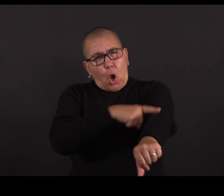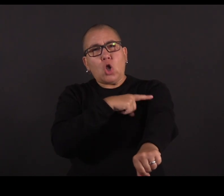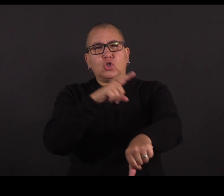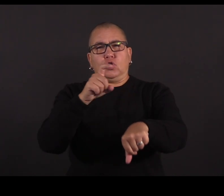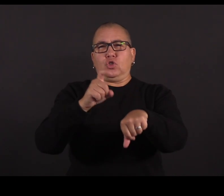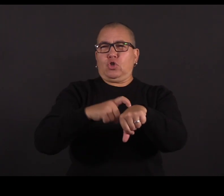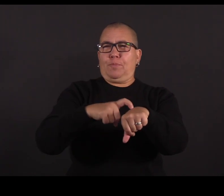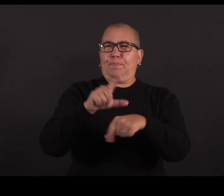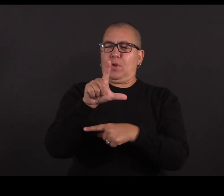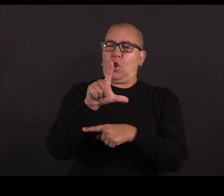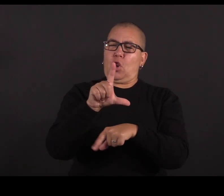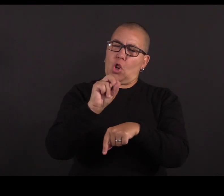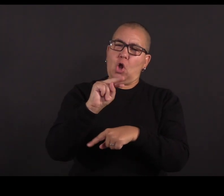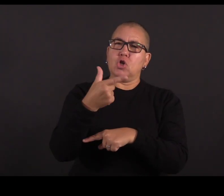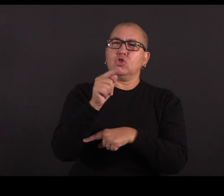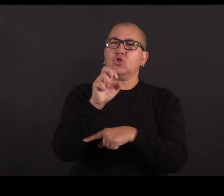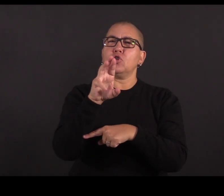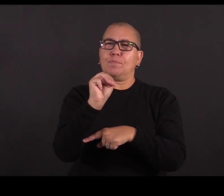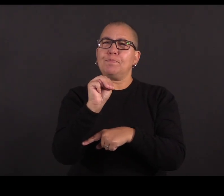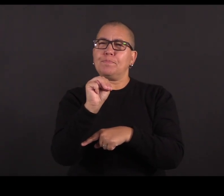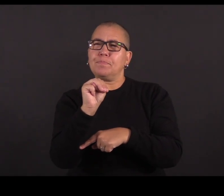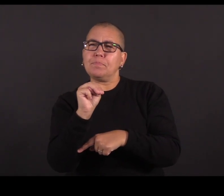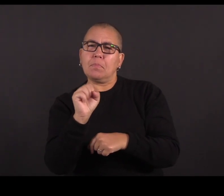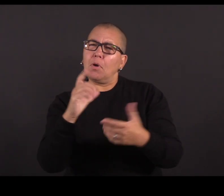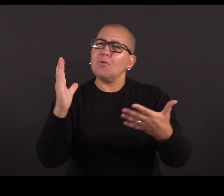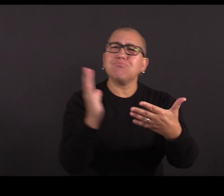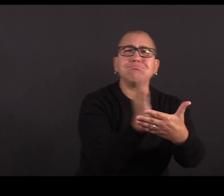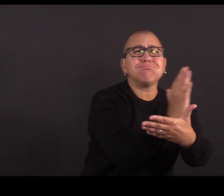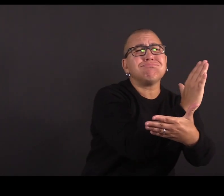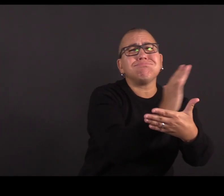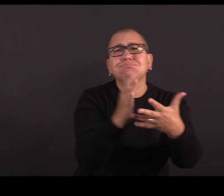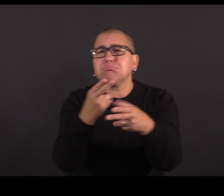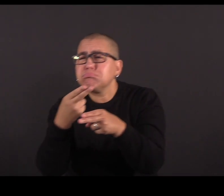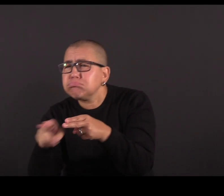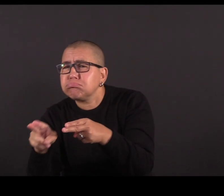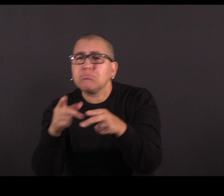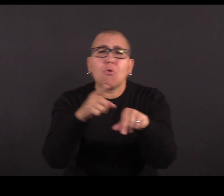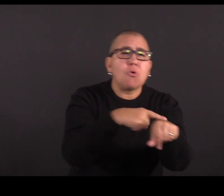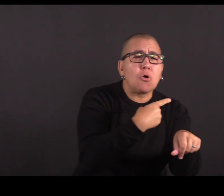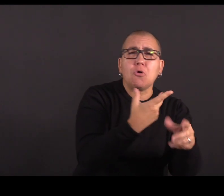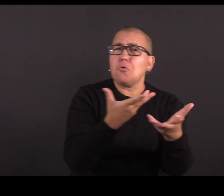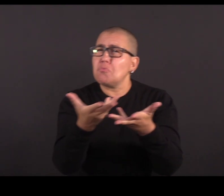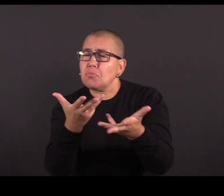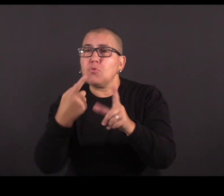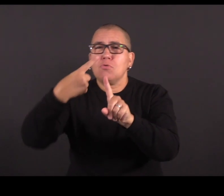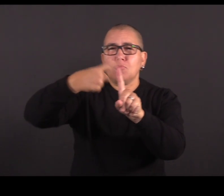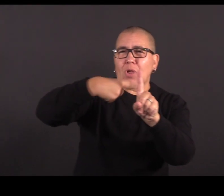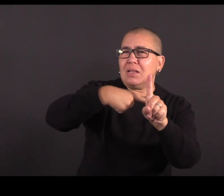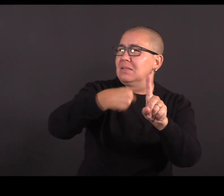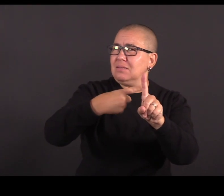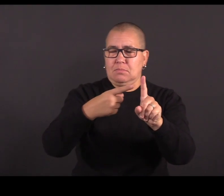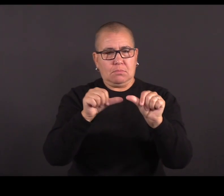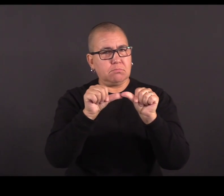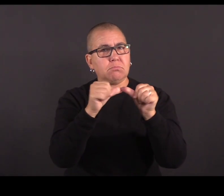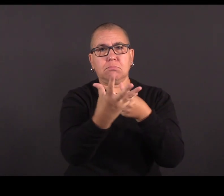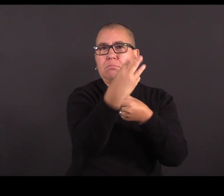full or partial rental coverage. Participants can remain in the program as long as they qualify.